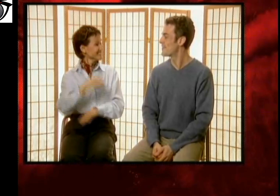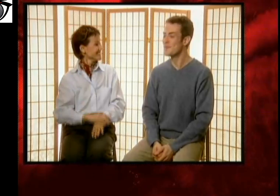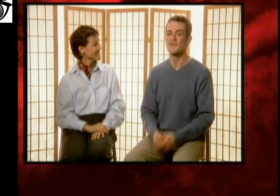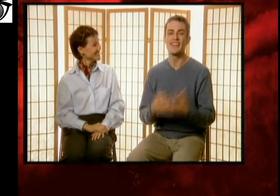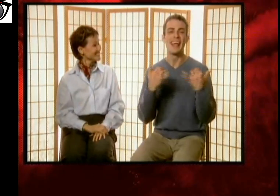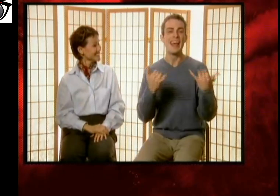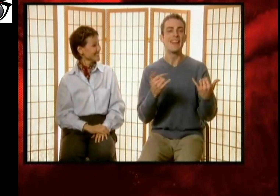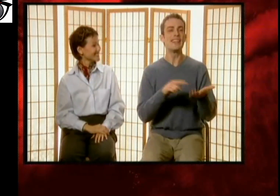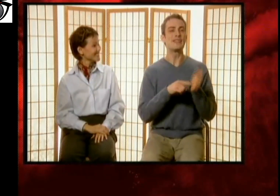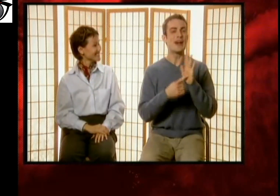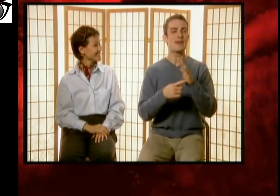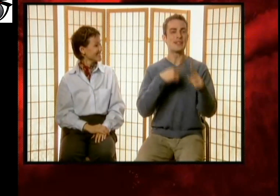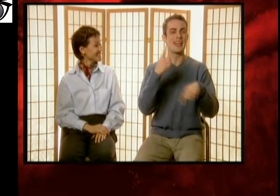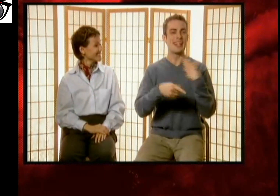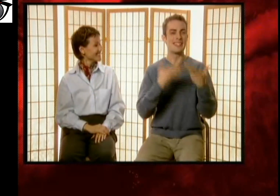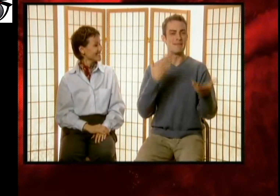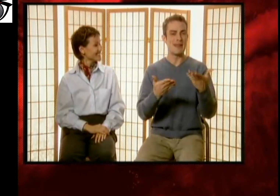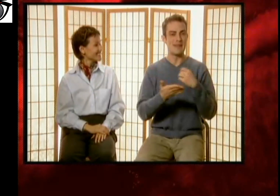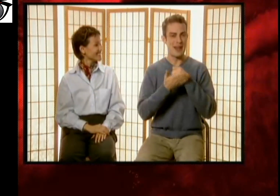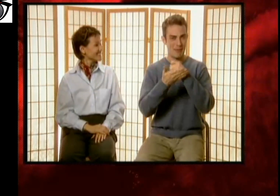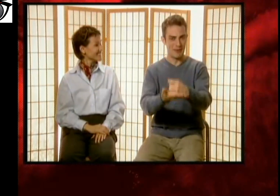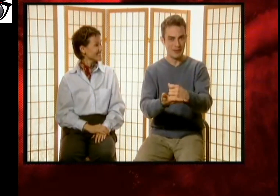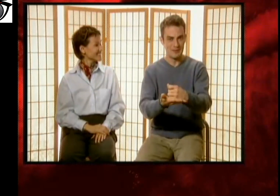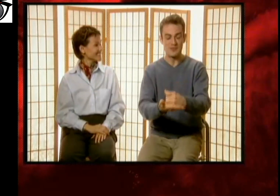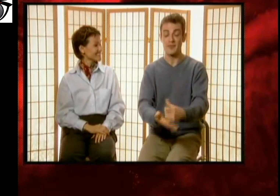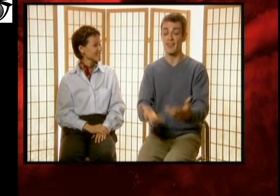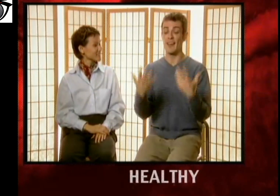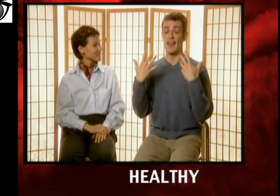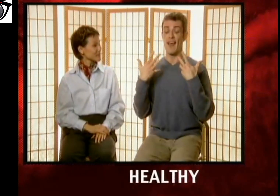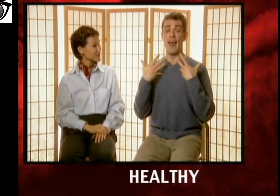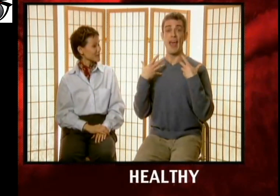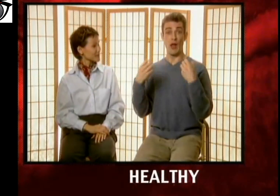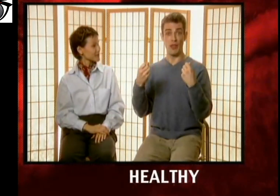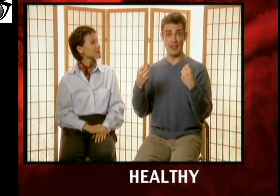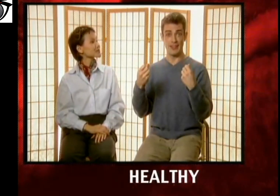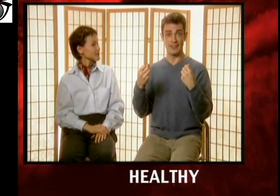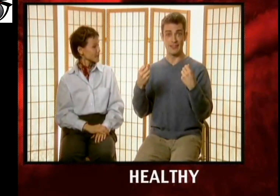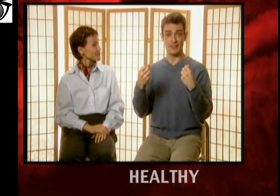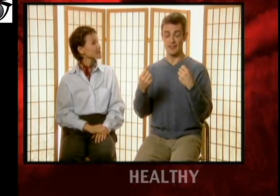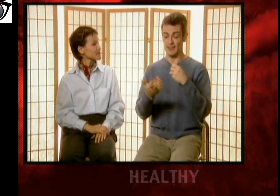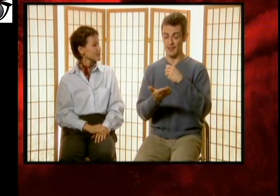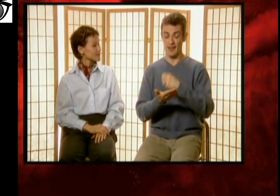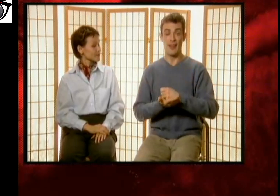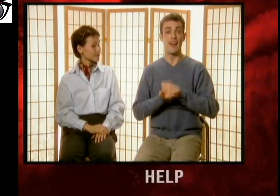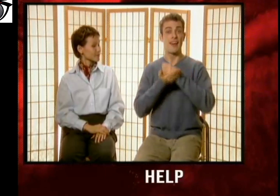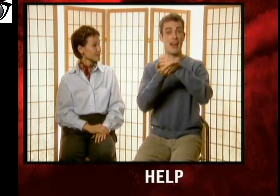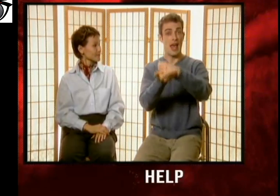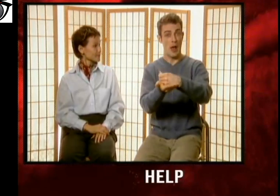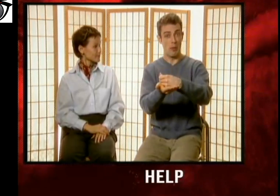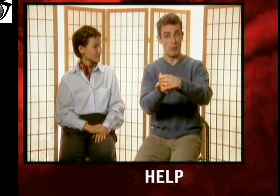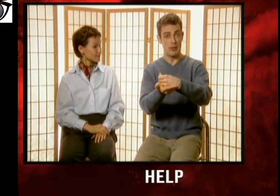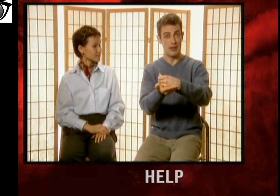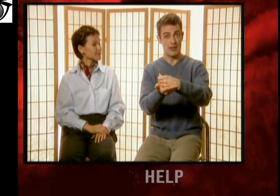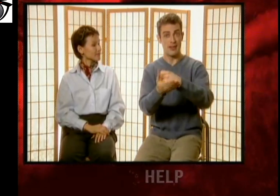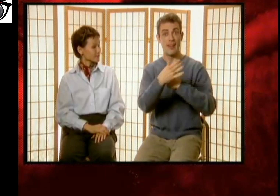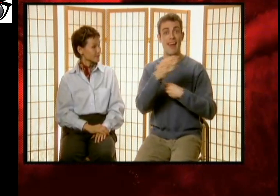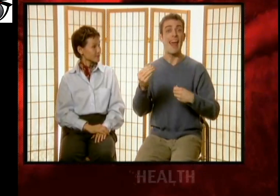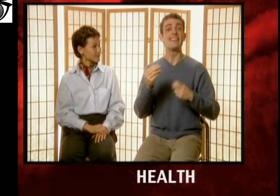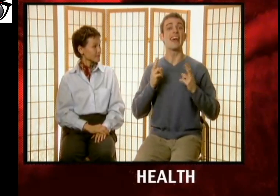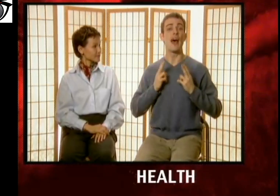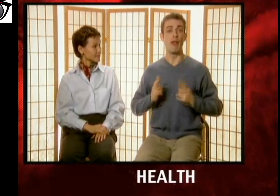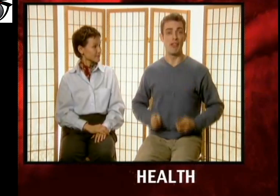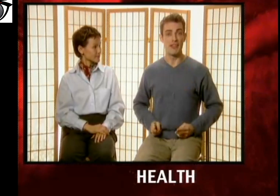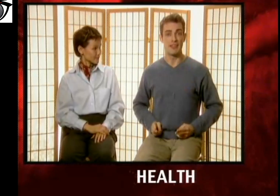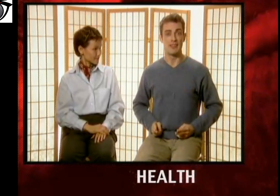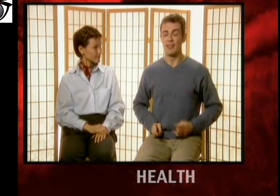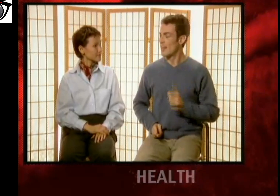Ambulance. These are other signs that may be helpful. Healthy, help,